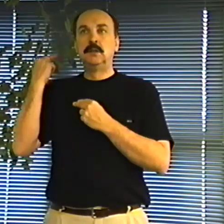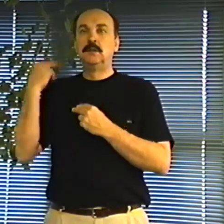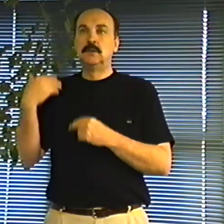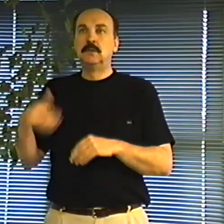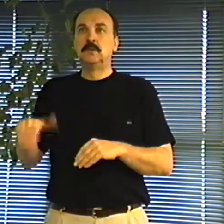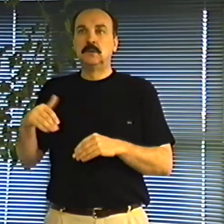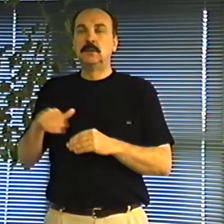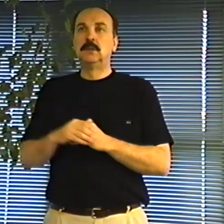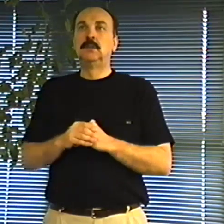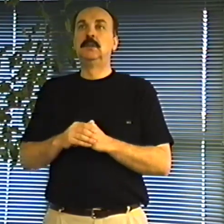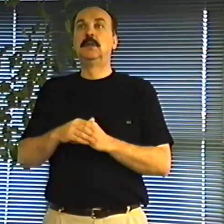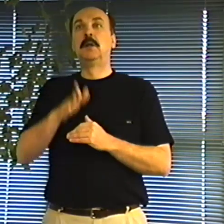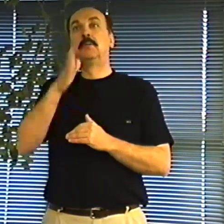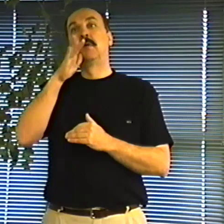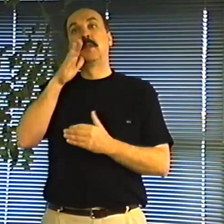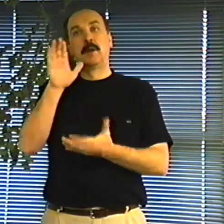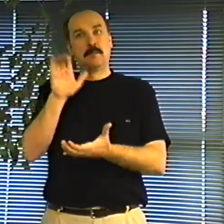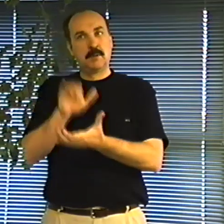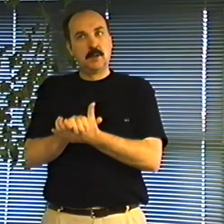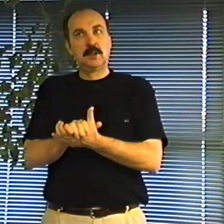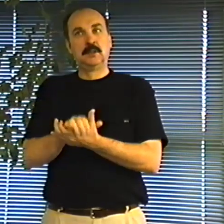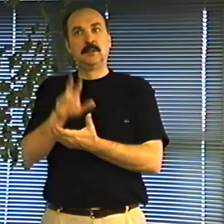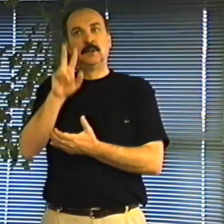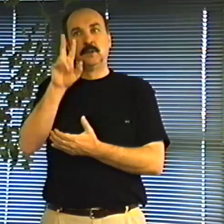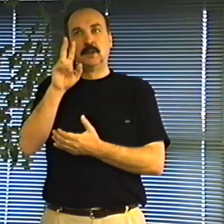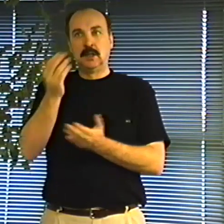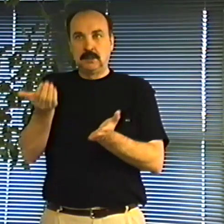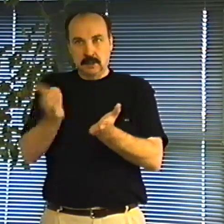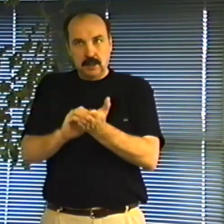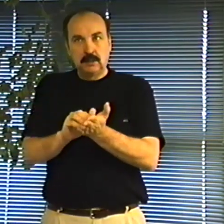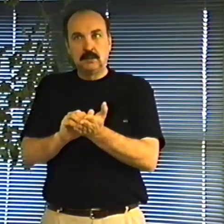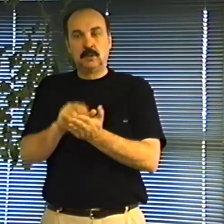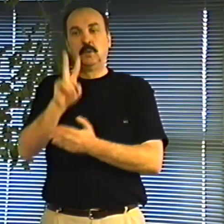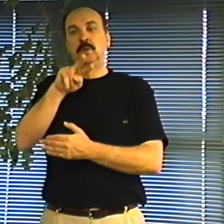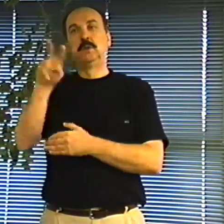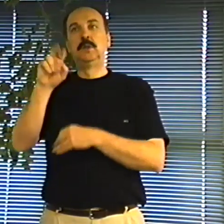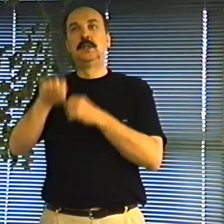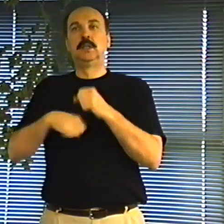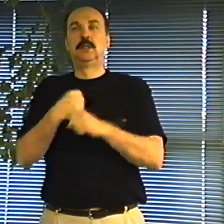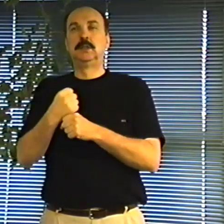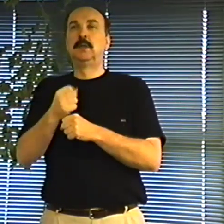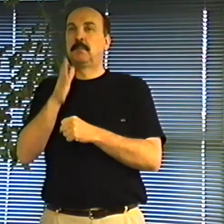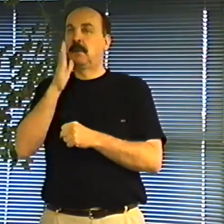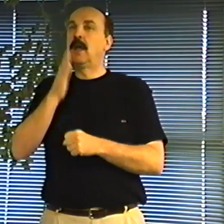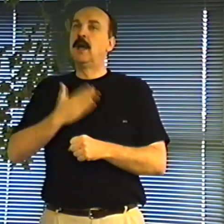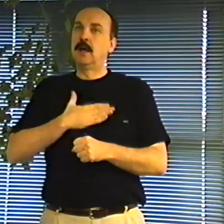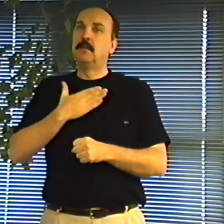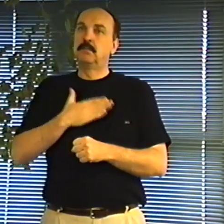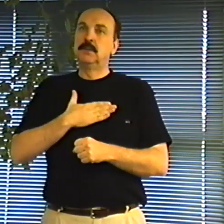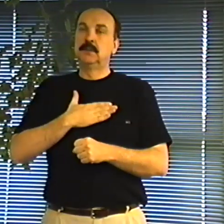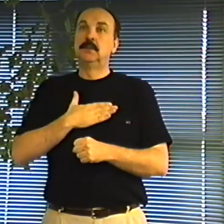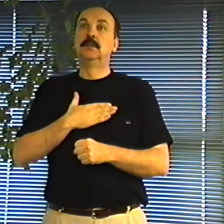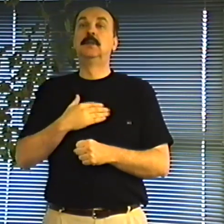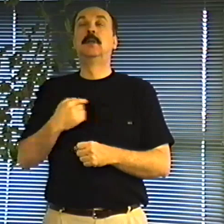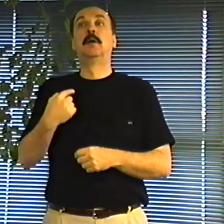And I just think about my father back then. And my mother did remarry, and she was married for 22